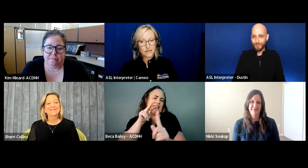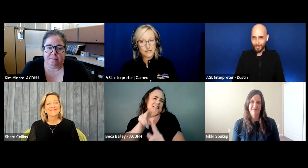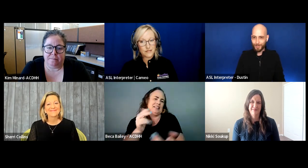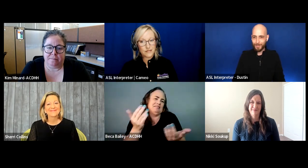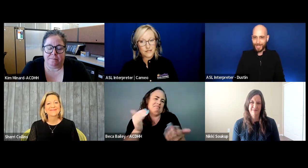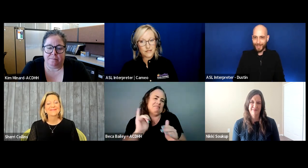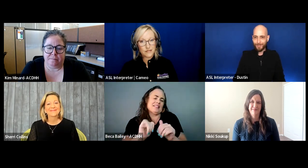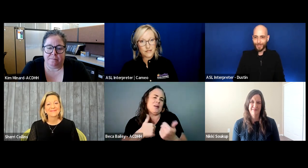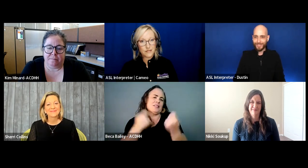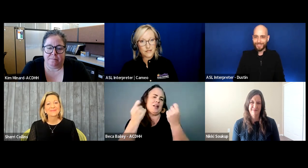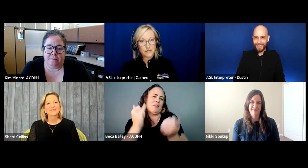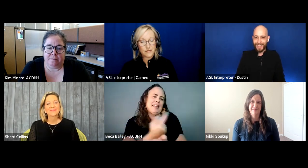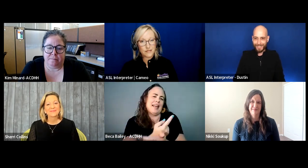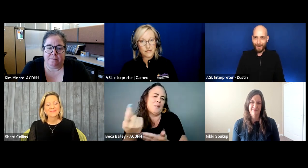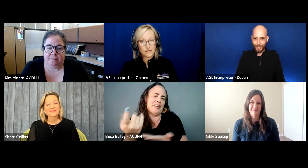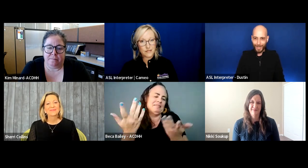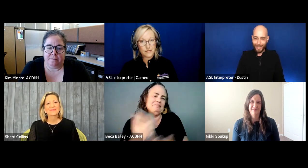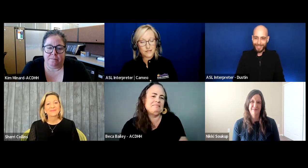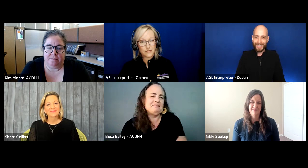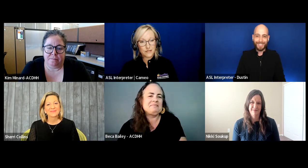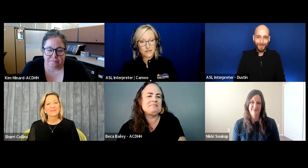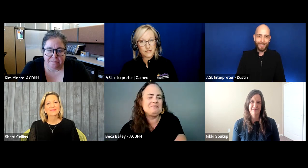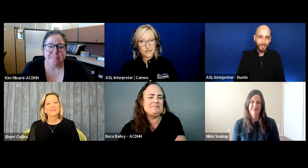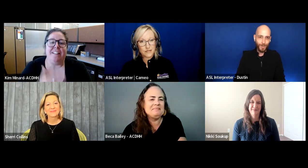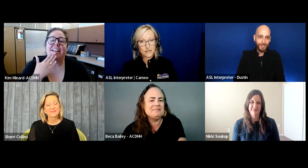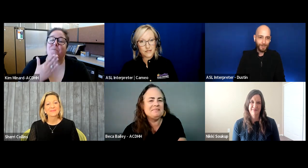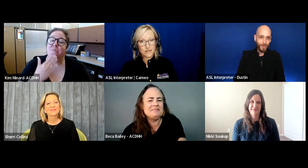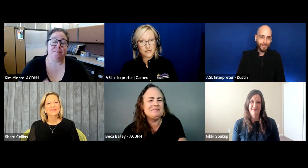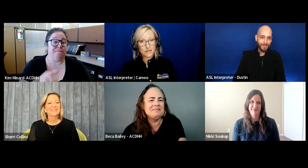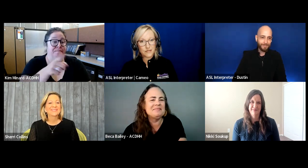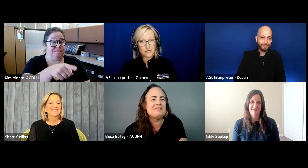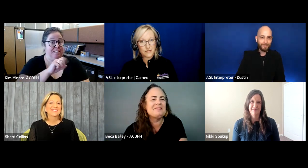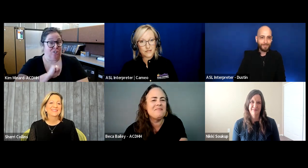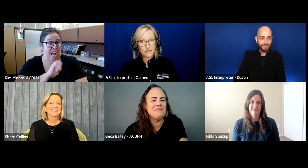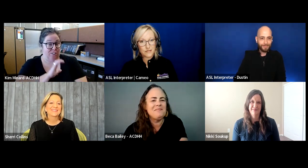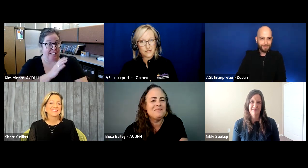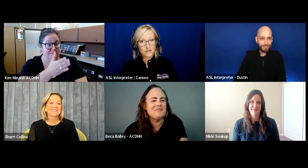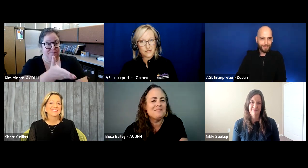It's wonderful to be a deaf person, and that's how I look at it. That's how I celebrate this week.